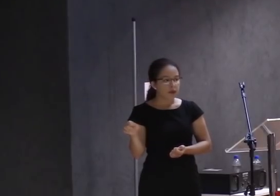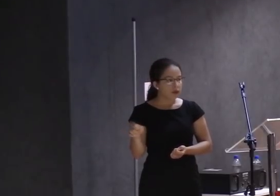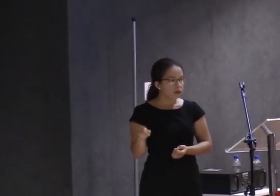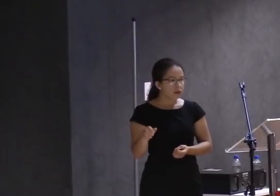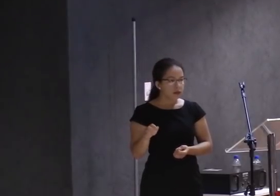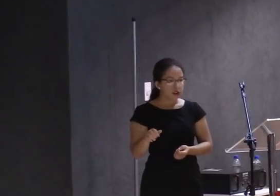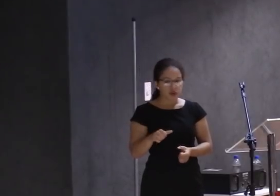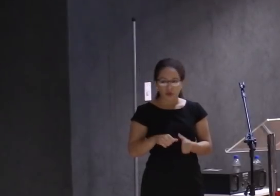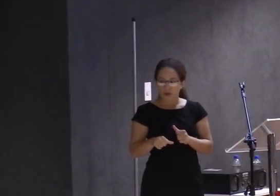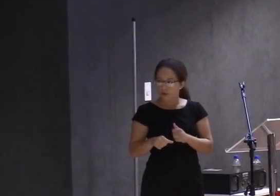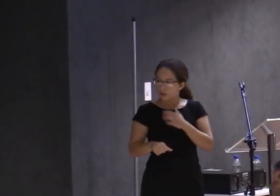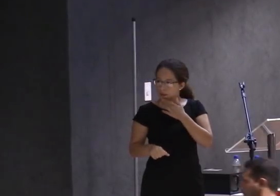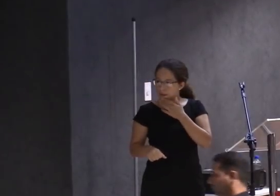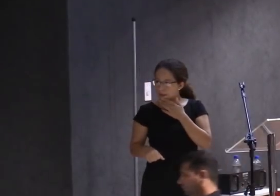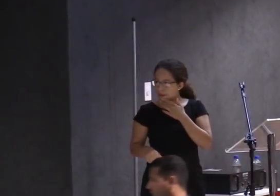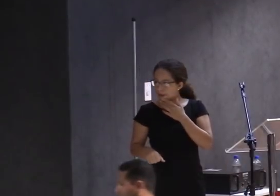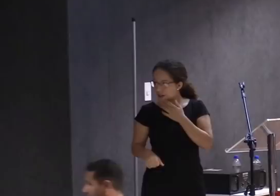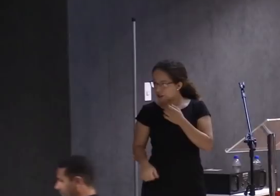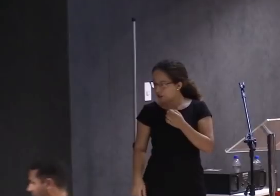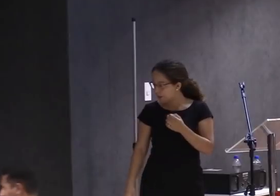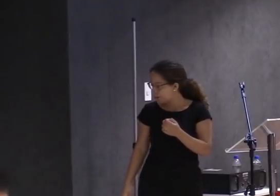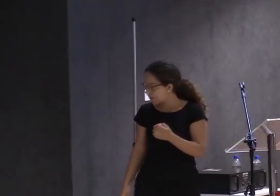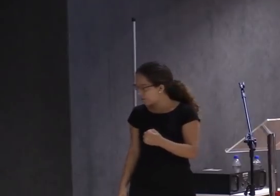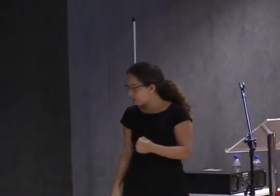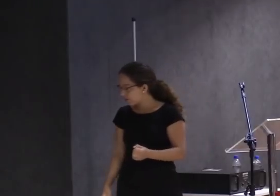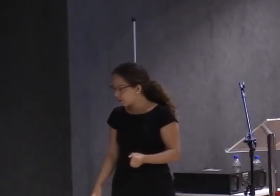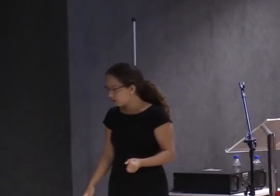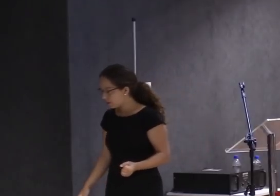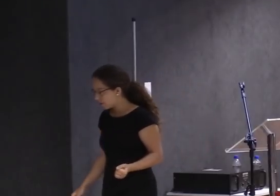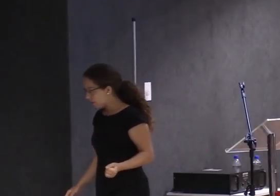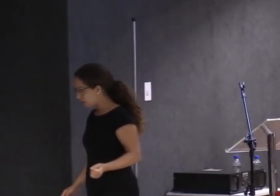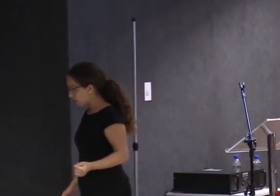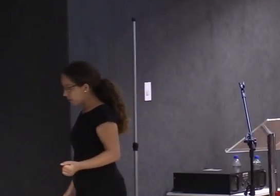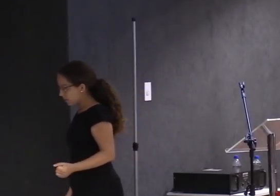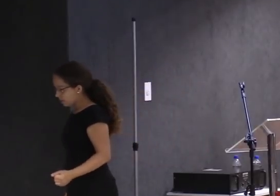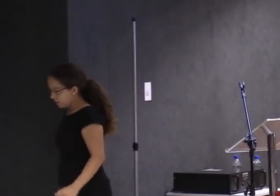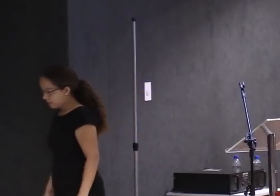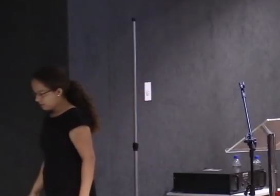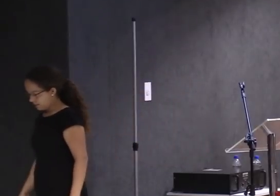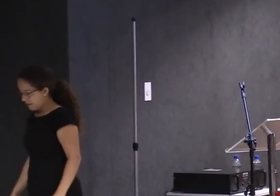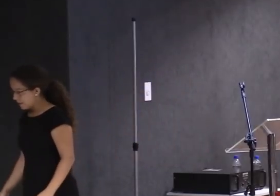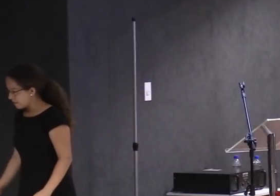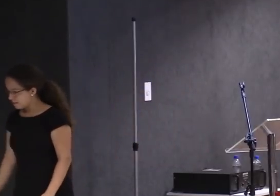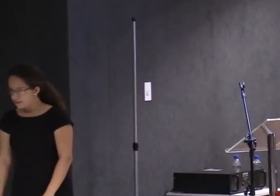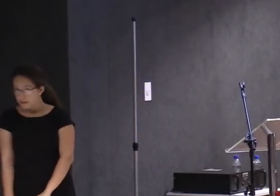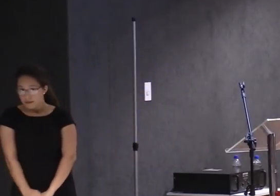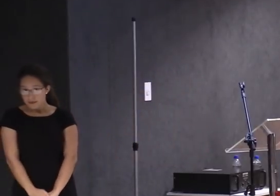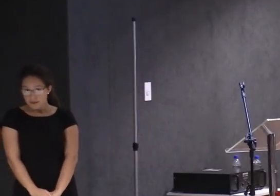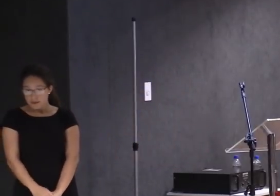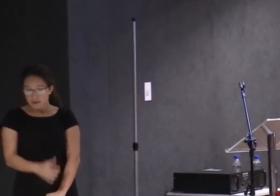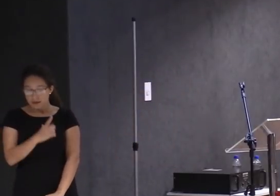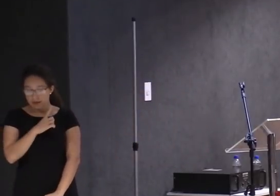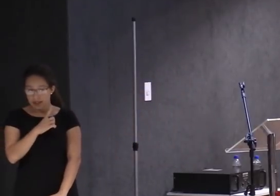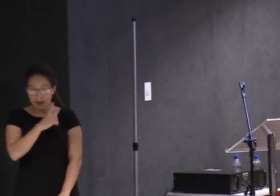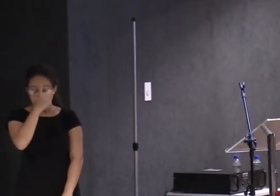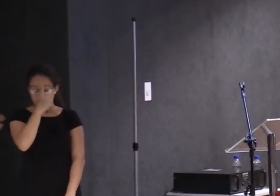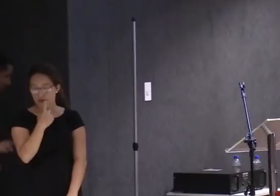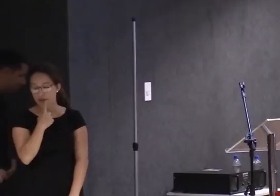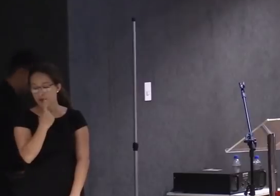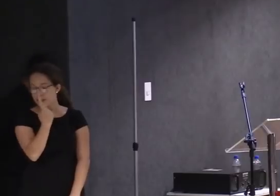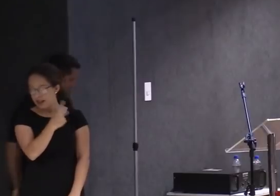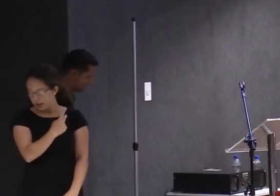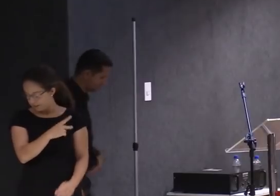same kind of emphasis areas. Eles têm o perfil deles é